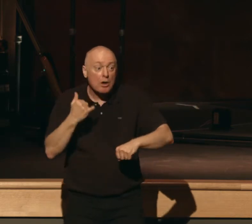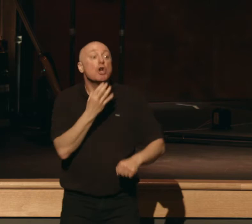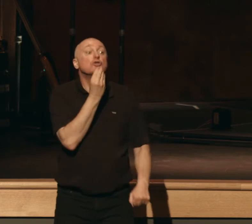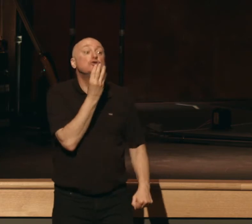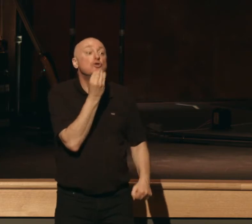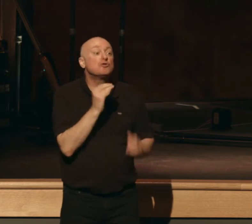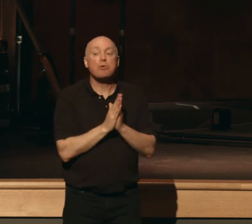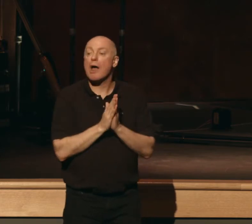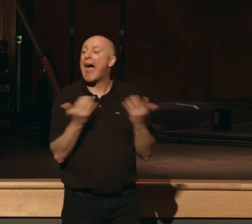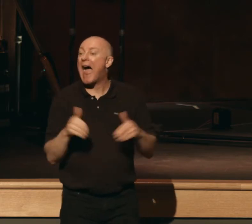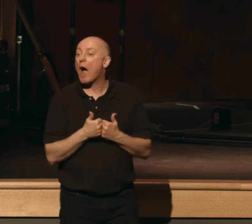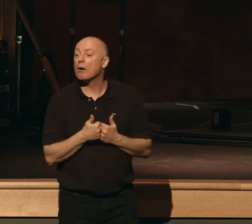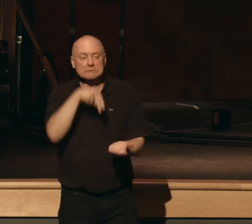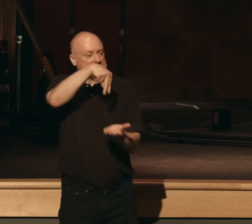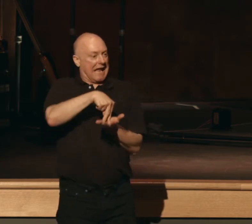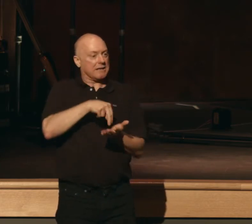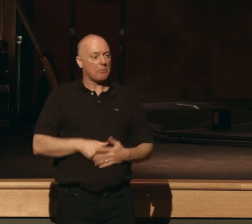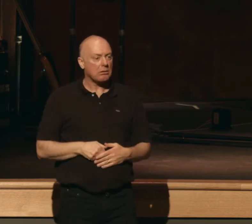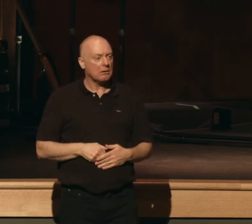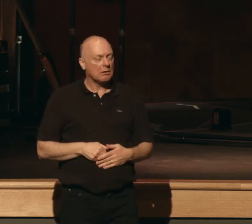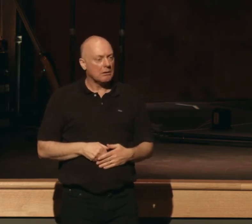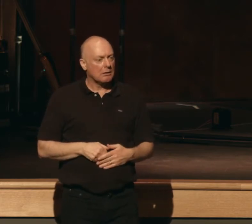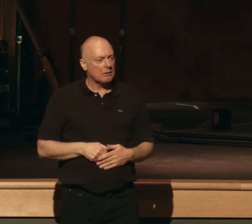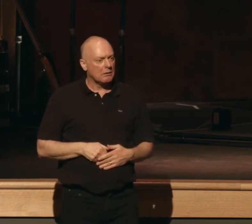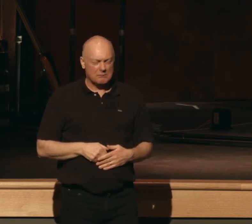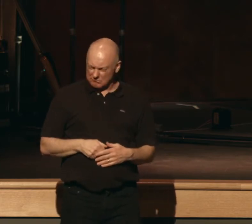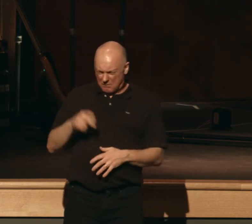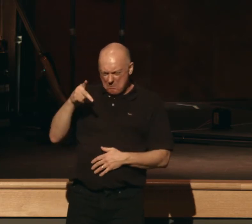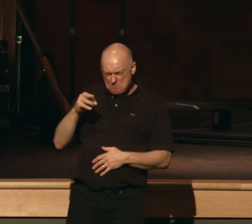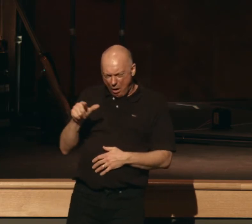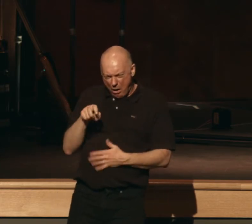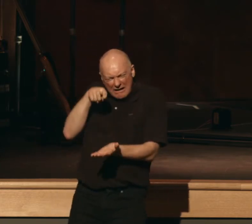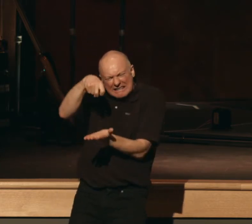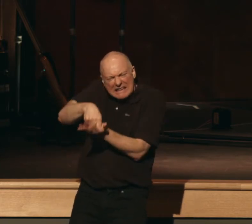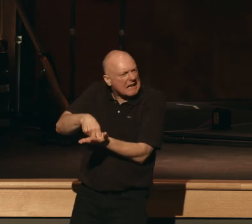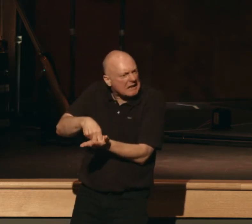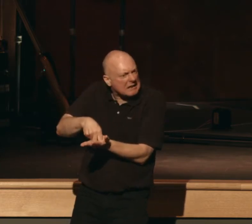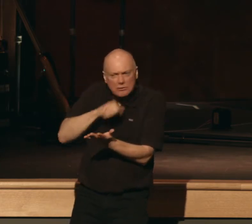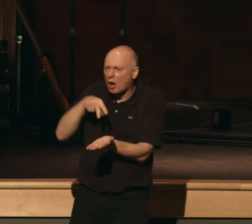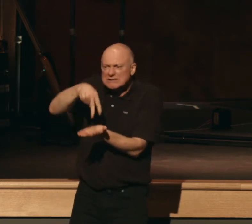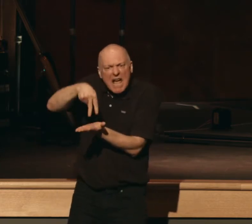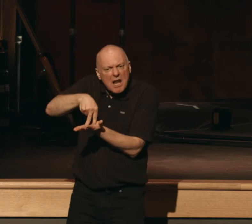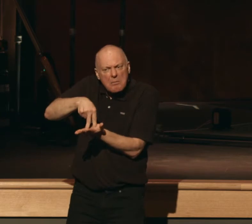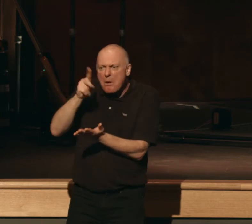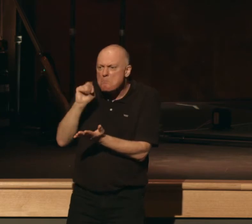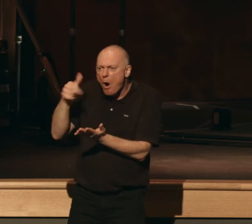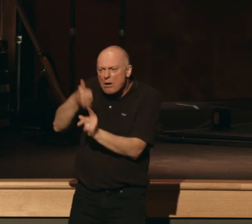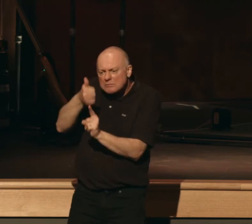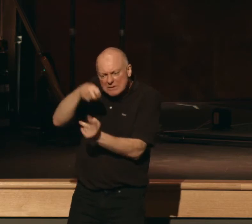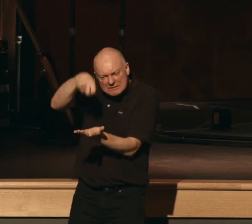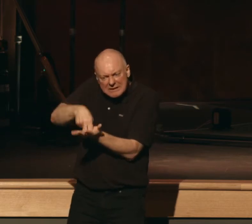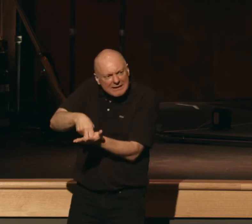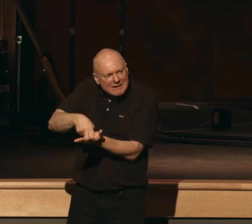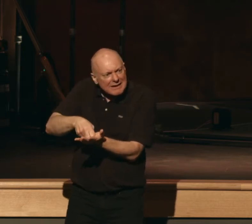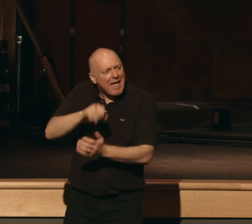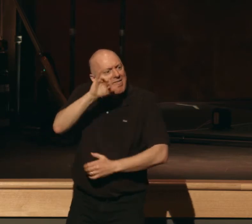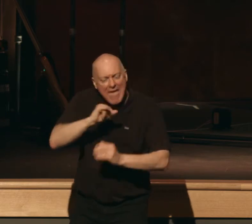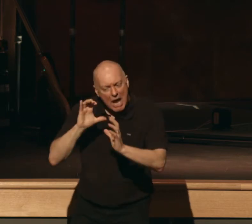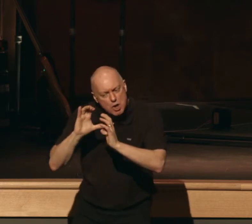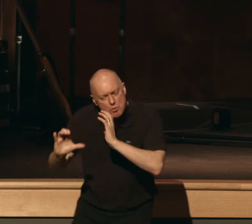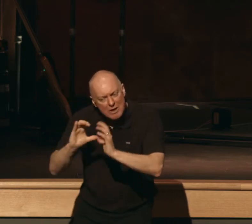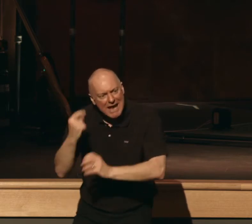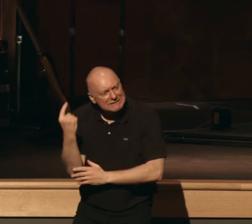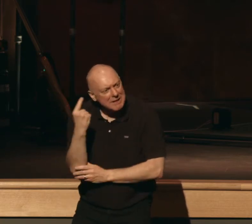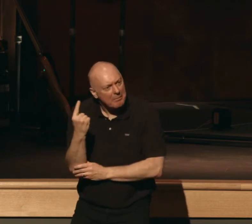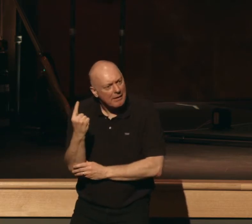pray standing up. So the fact that Paul is kneeling, he's bowing down, it says something, it's communicating